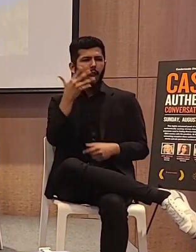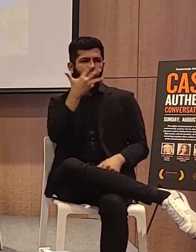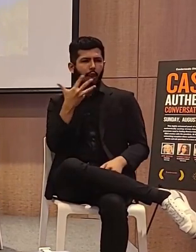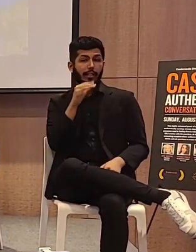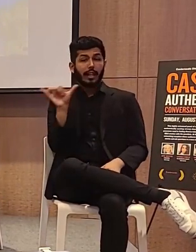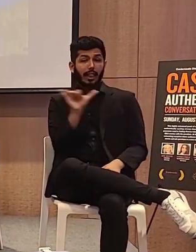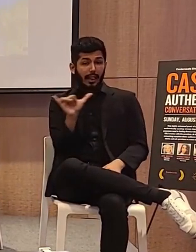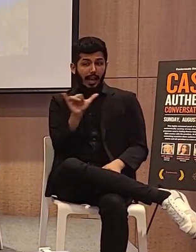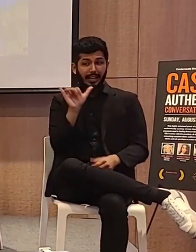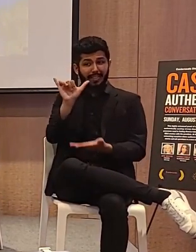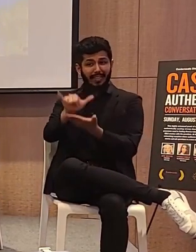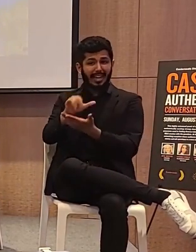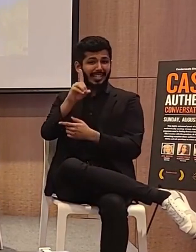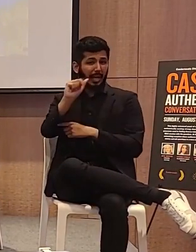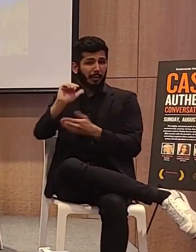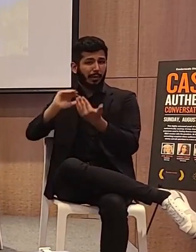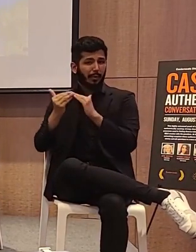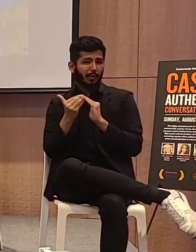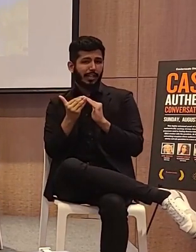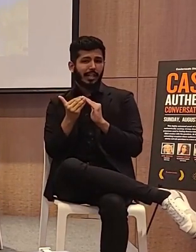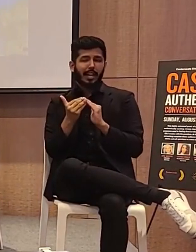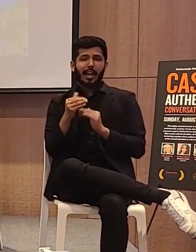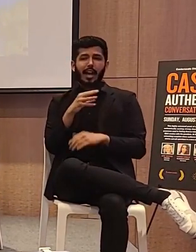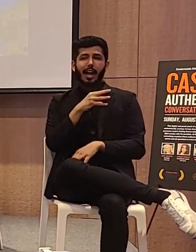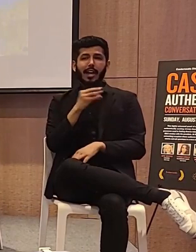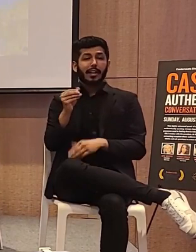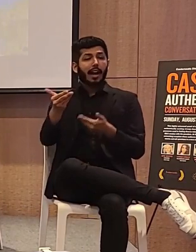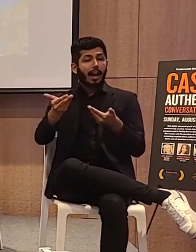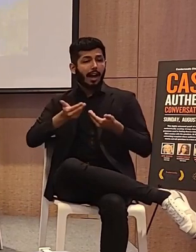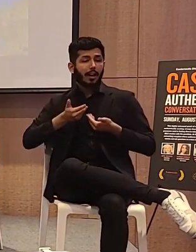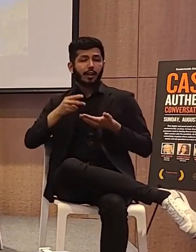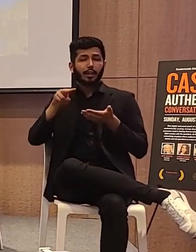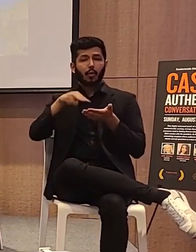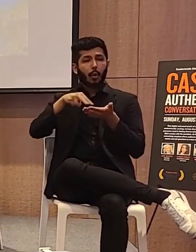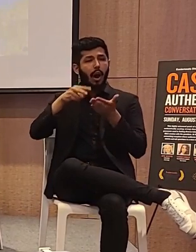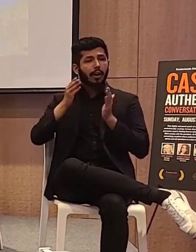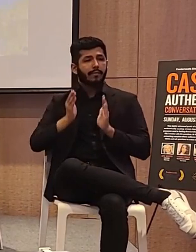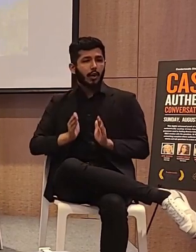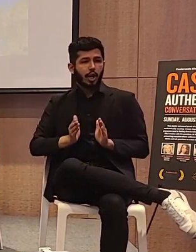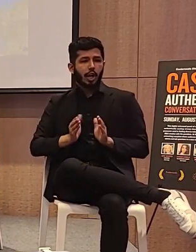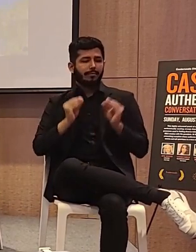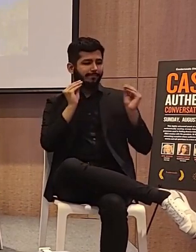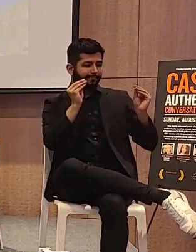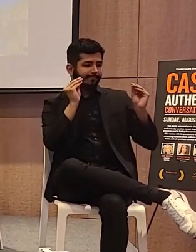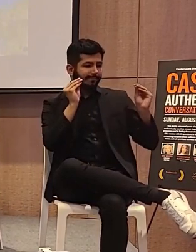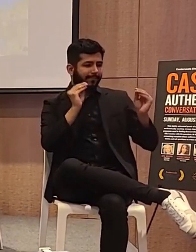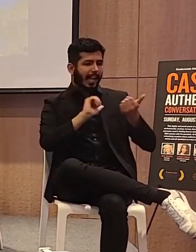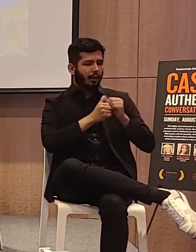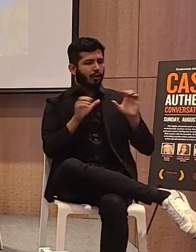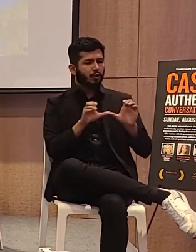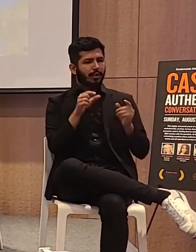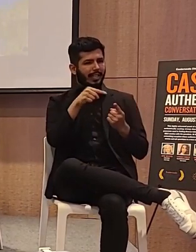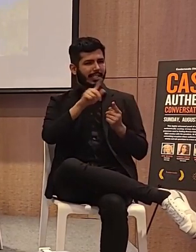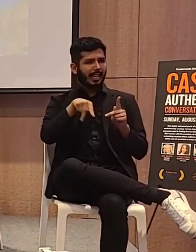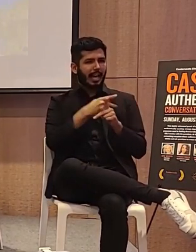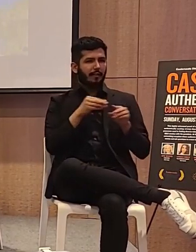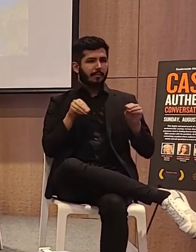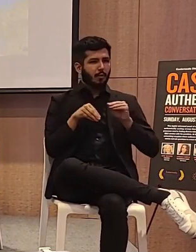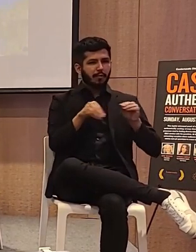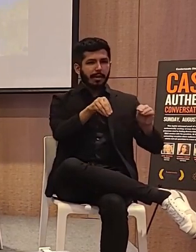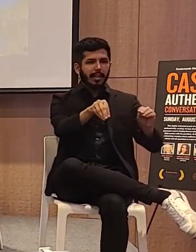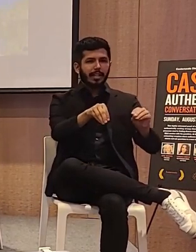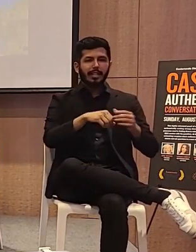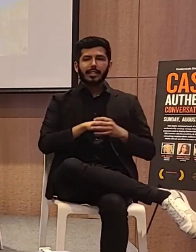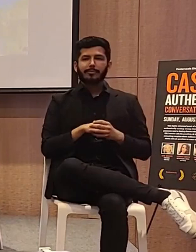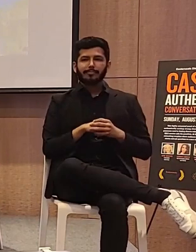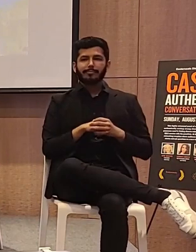them and hire a choreographer and teach them how to do a specific thing? If you don't know, I'm